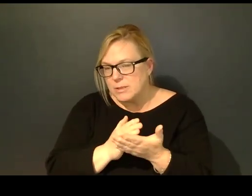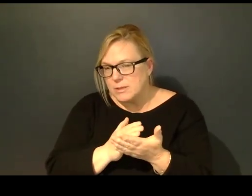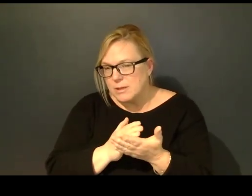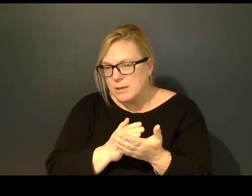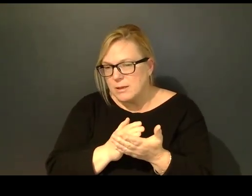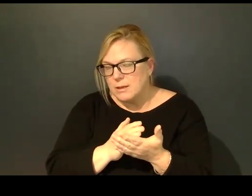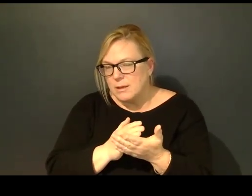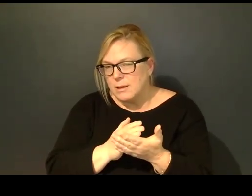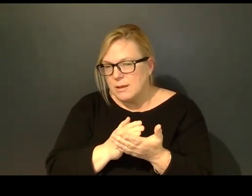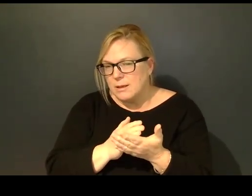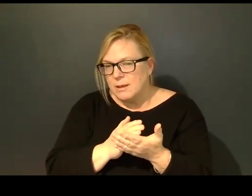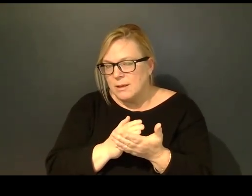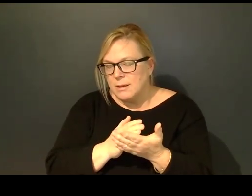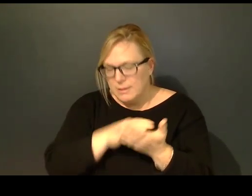being